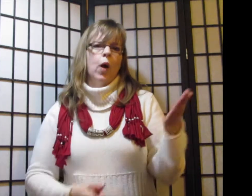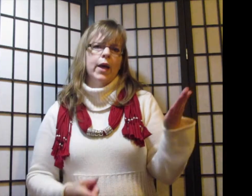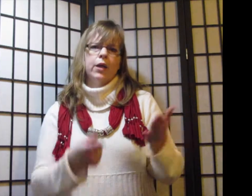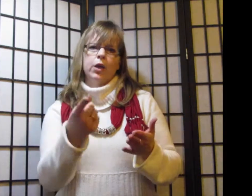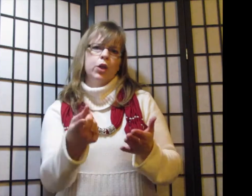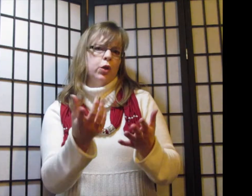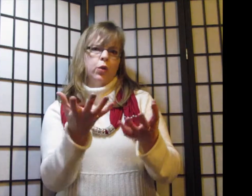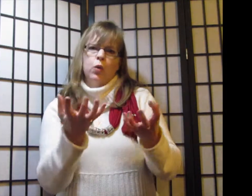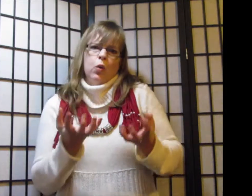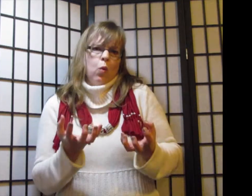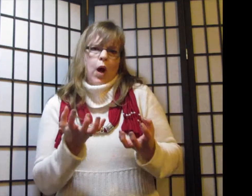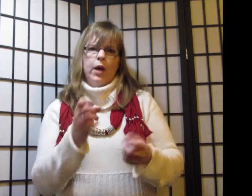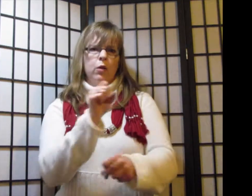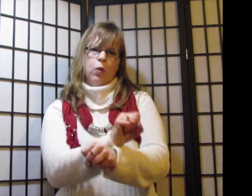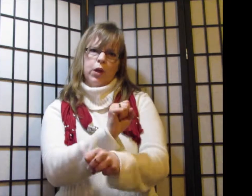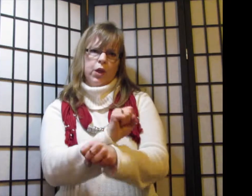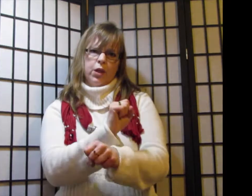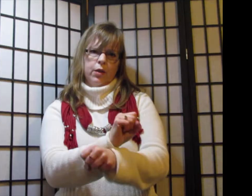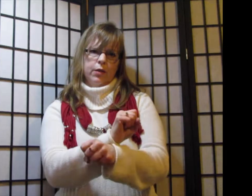What you want work.